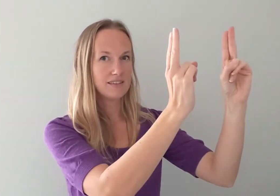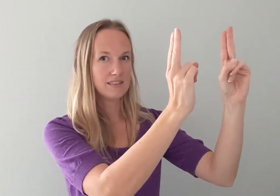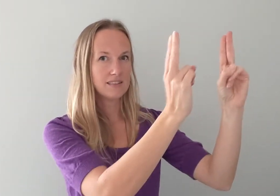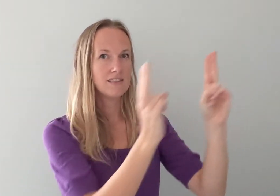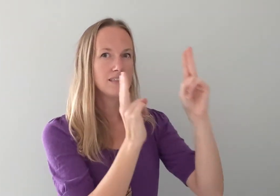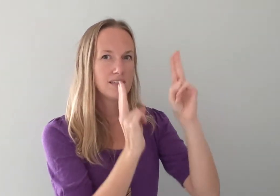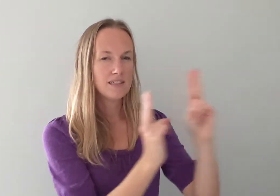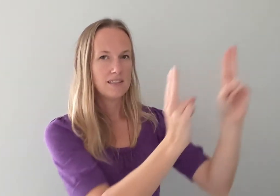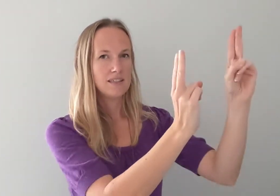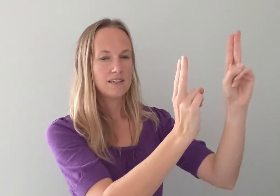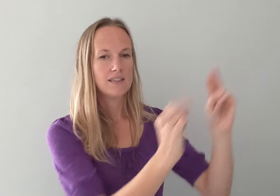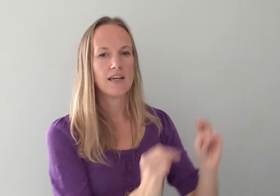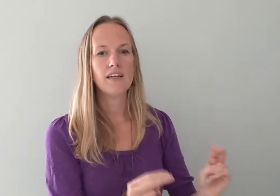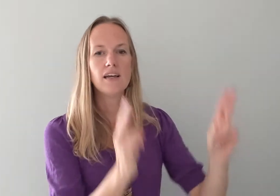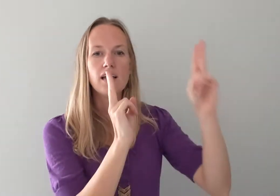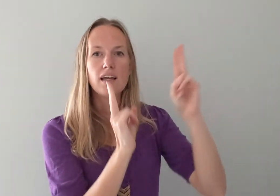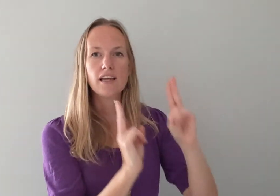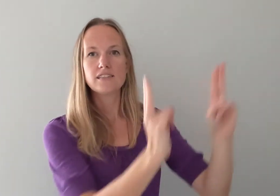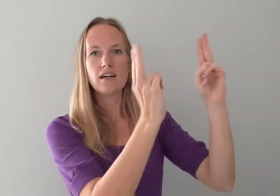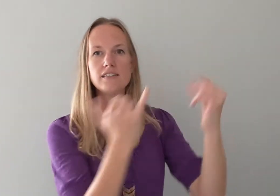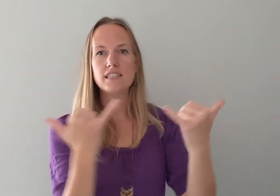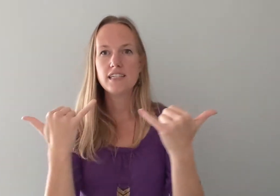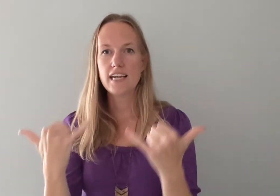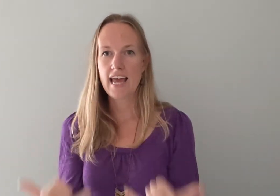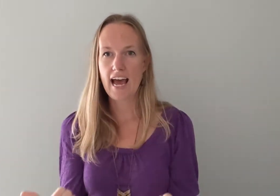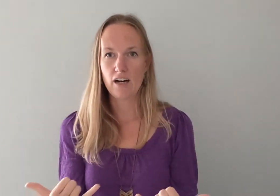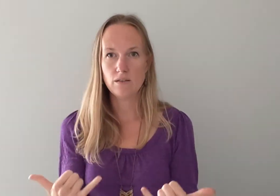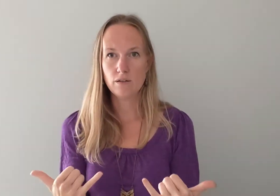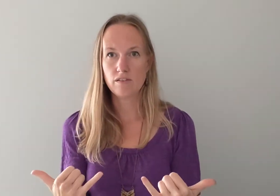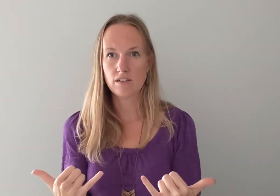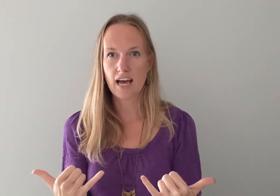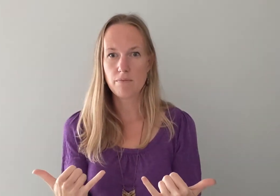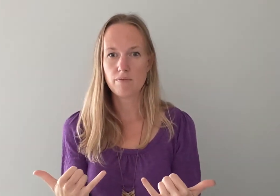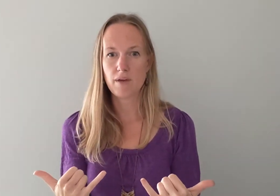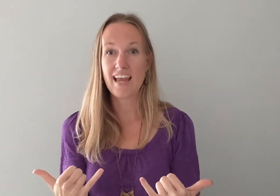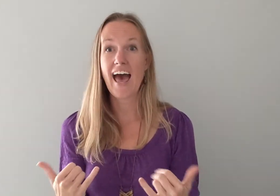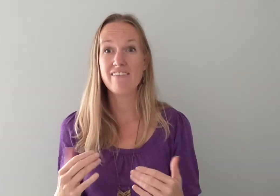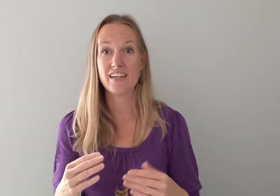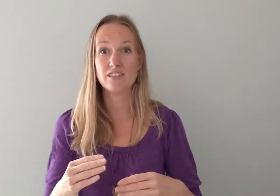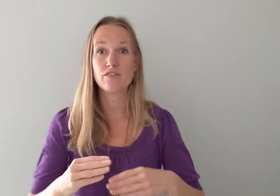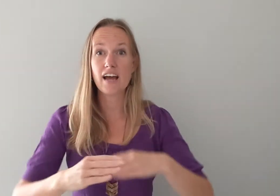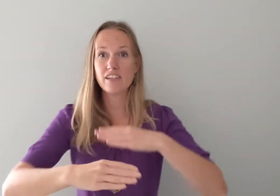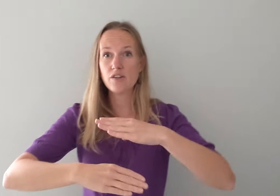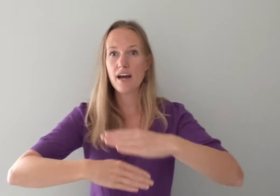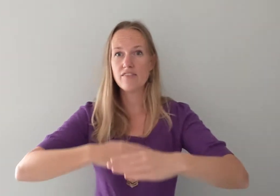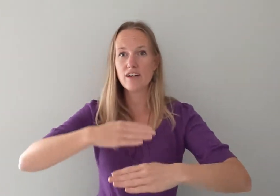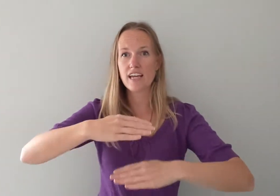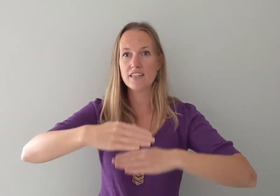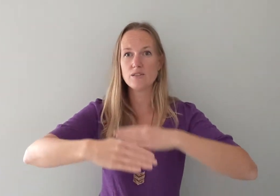Exalted. Okay? Exalted now, we've learned that in heaven. So for heaven, you have your hands